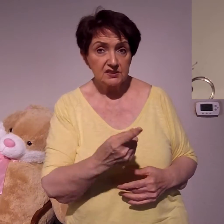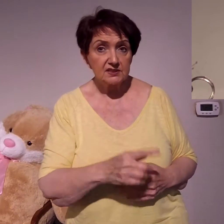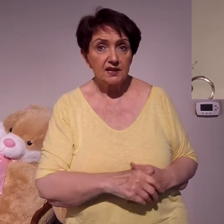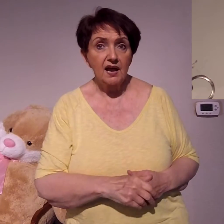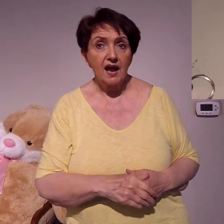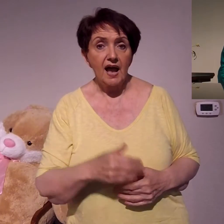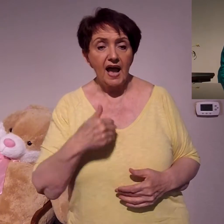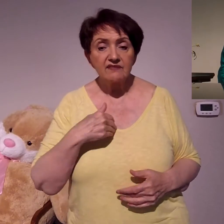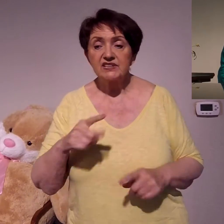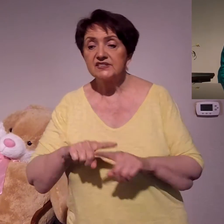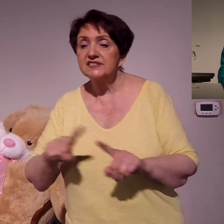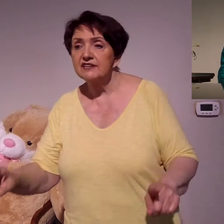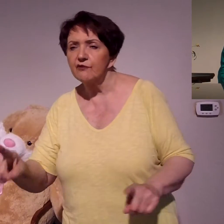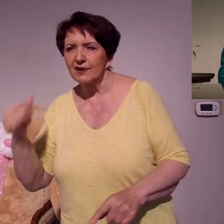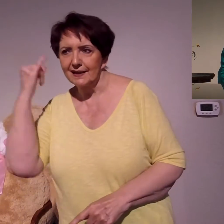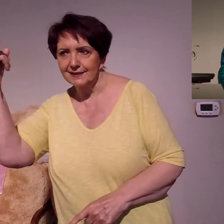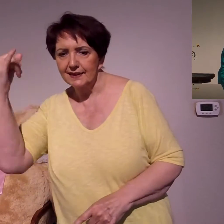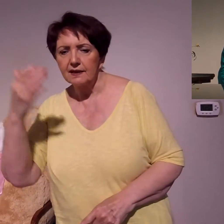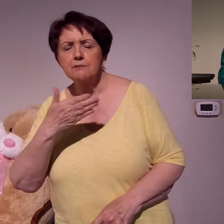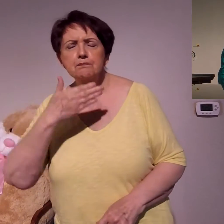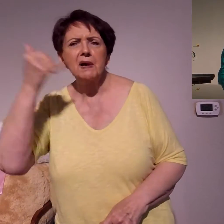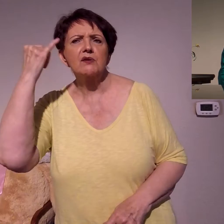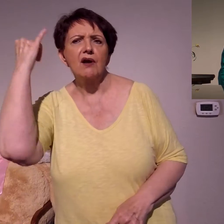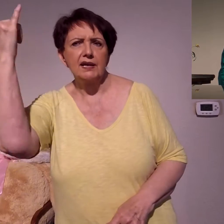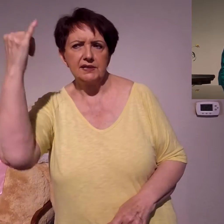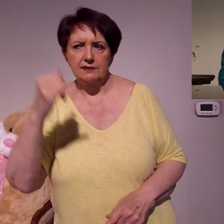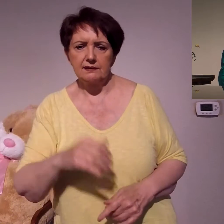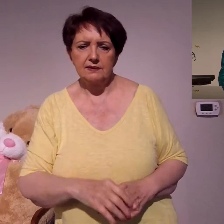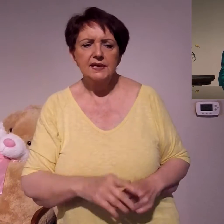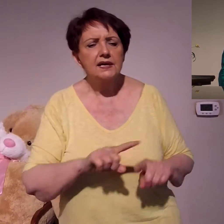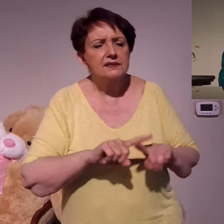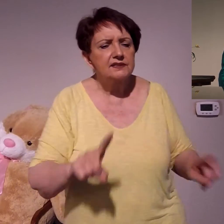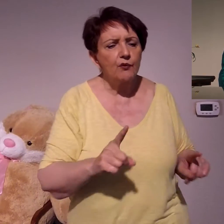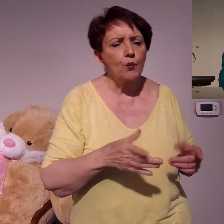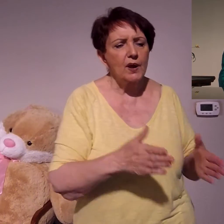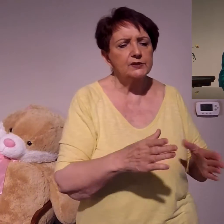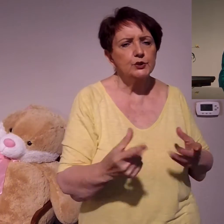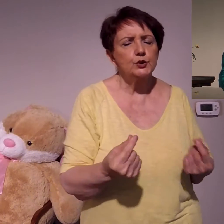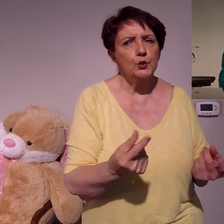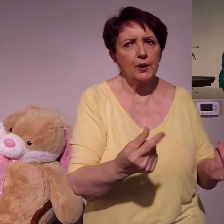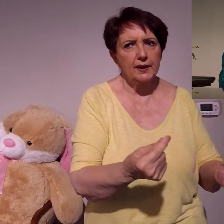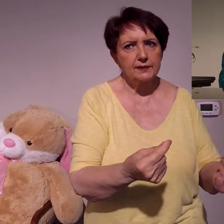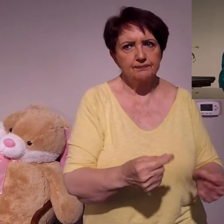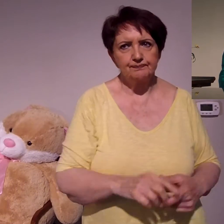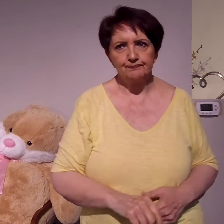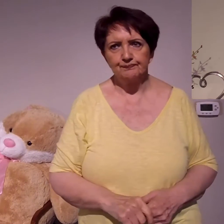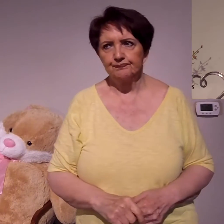another idea. I have a better idea. I have another way to do it, but you could do it this way.